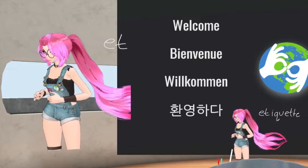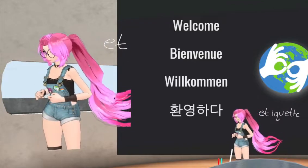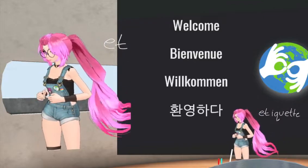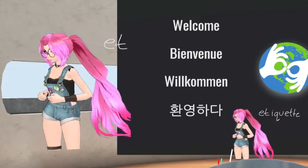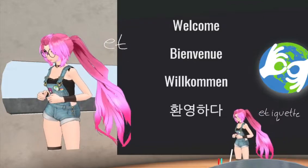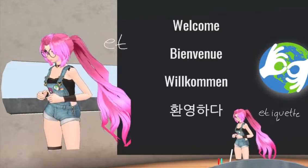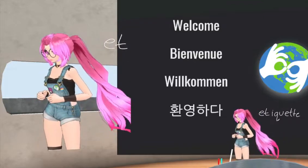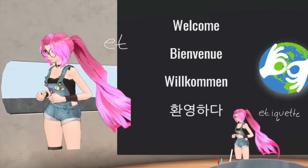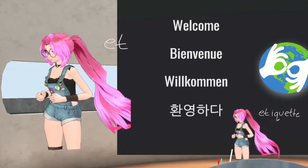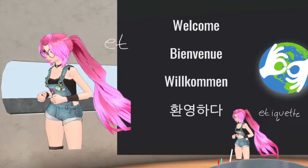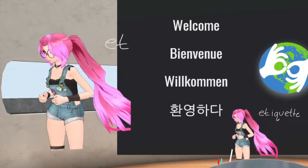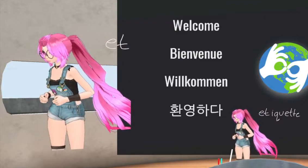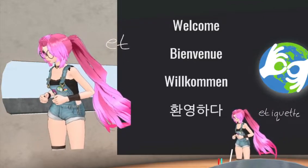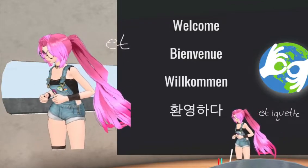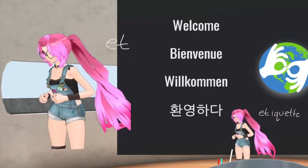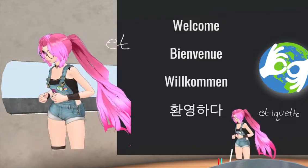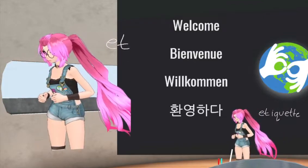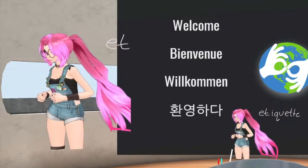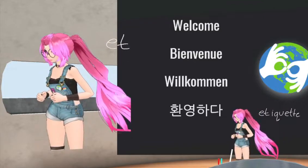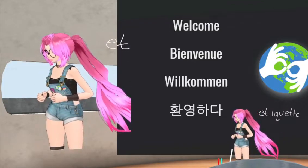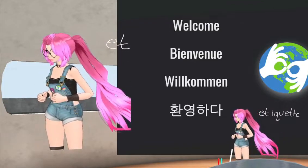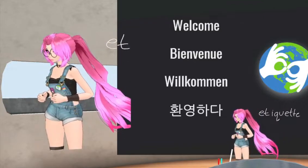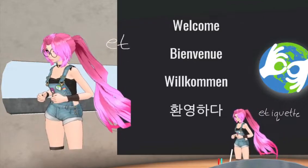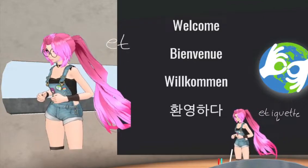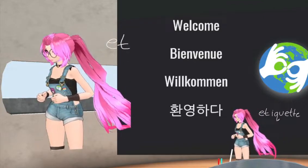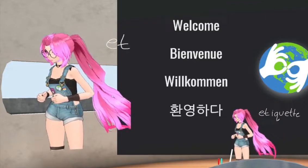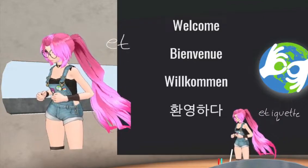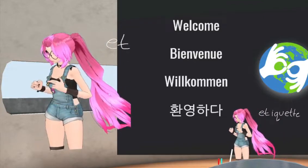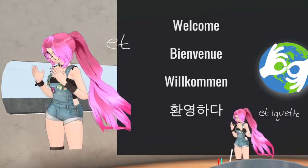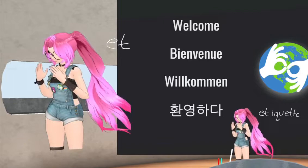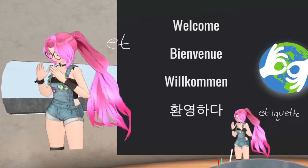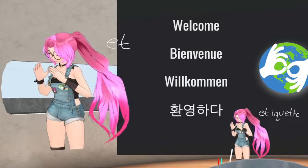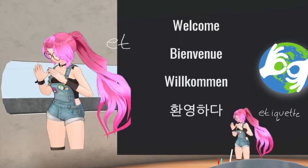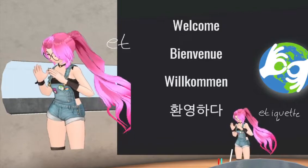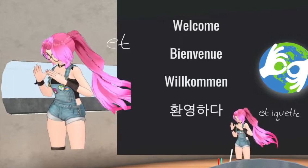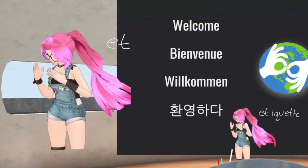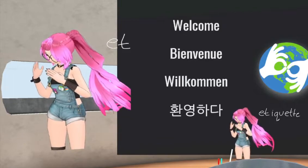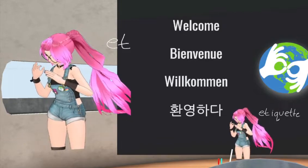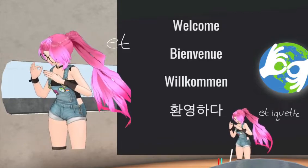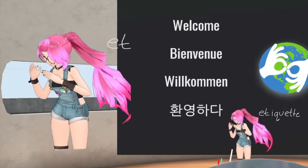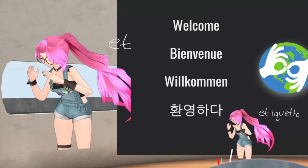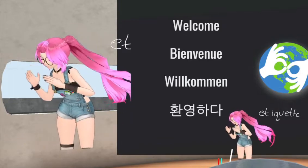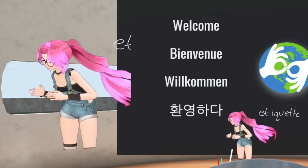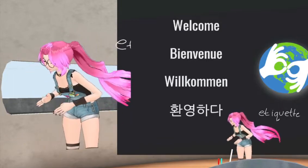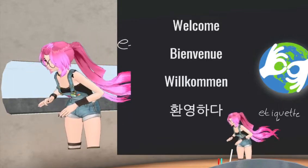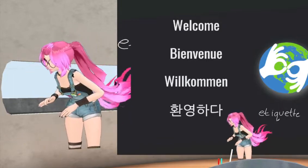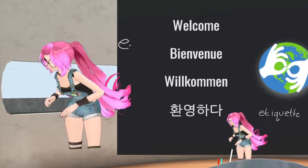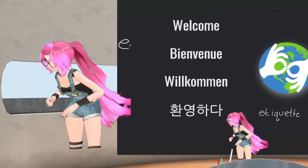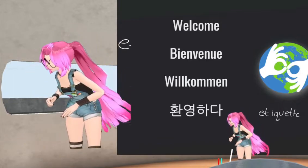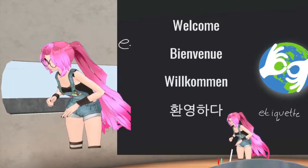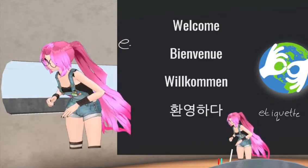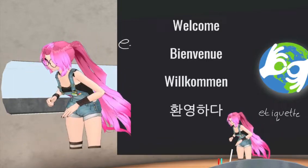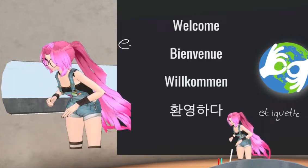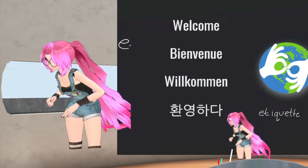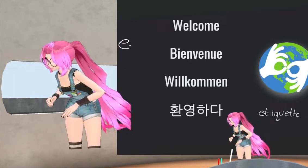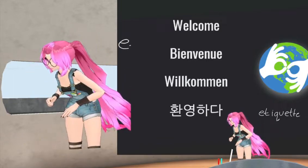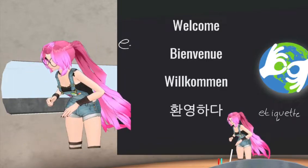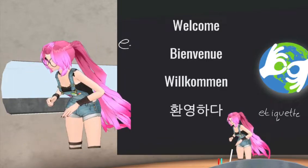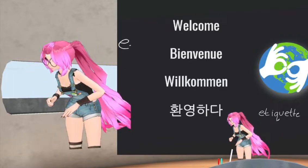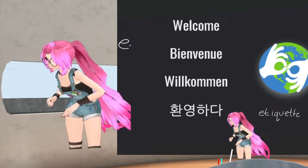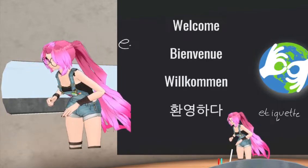some stomping or some hitting or some banging of tables, shaking of tables, and don't be alarmed.